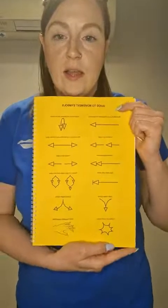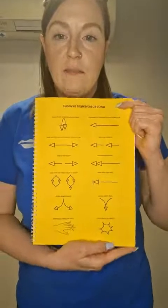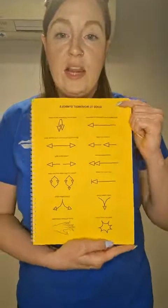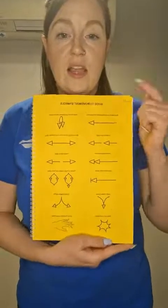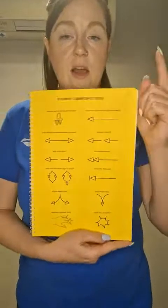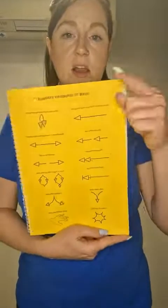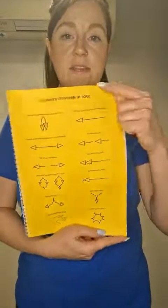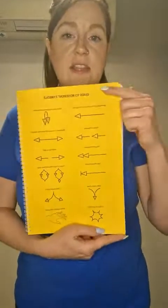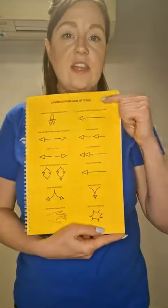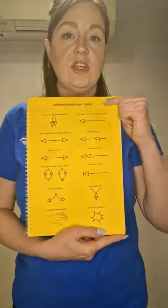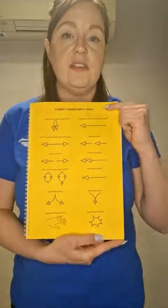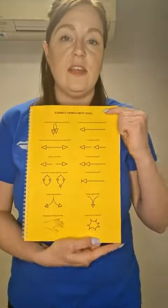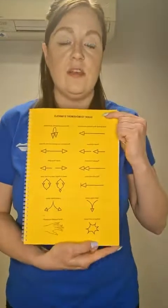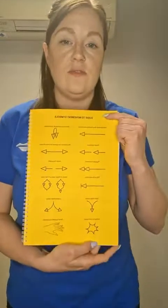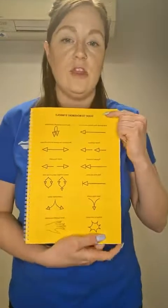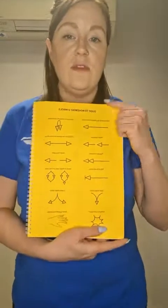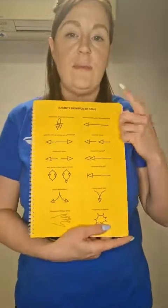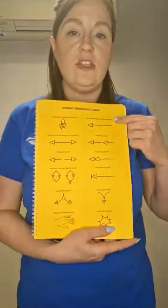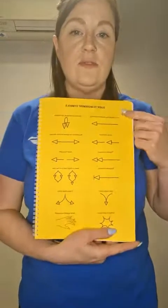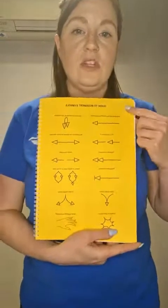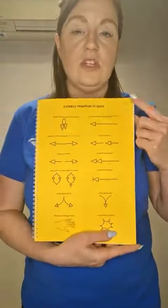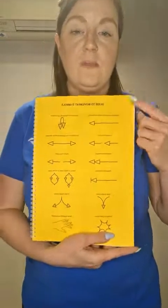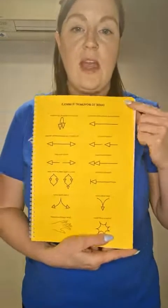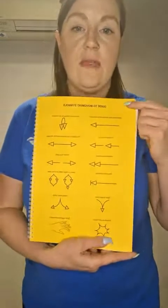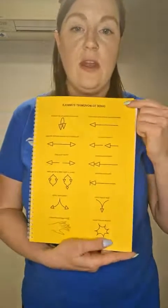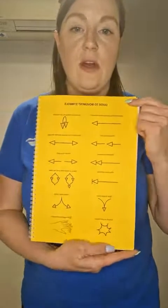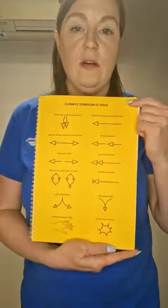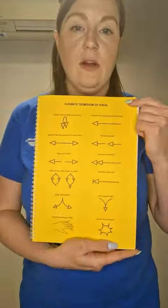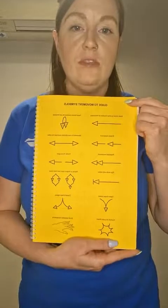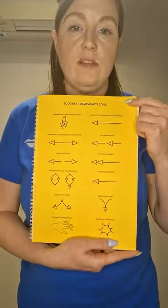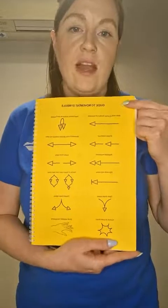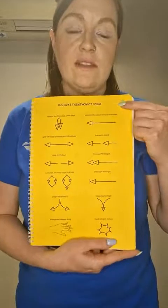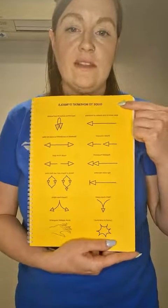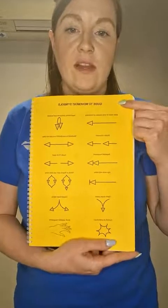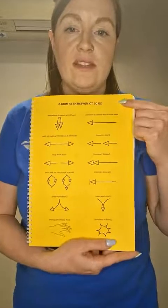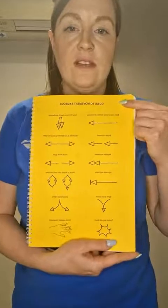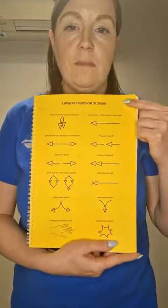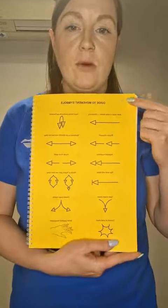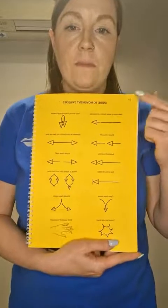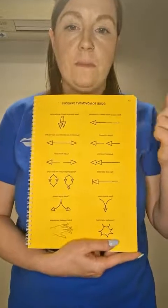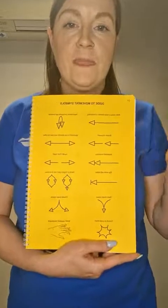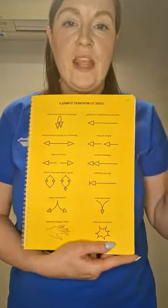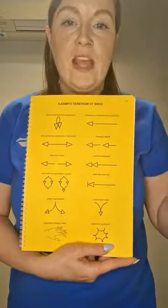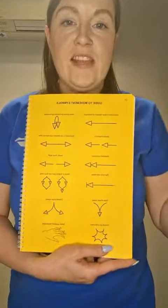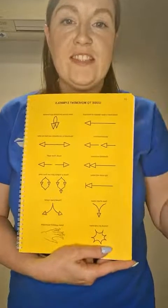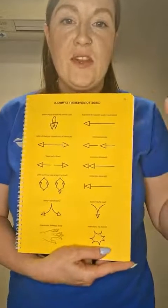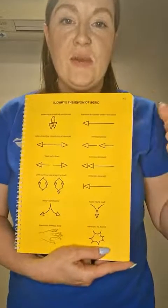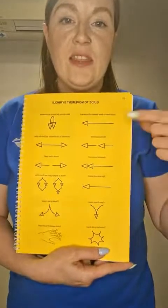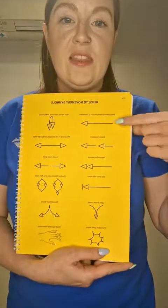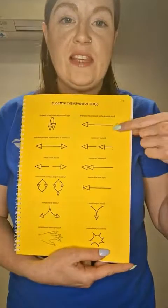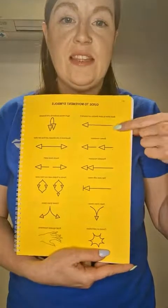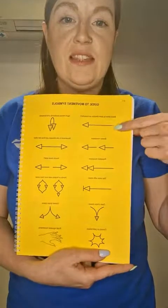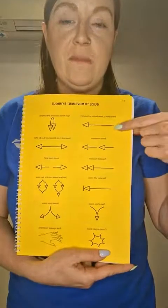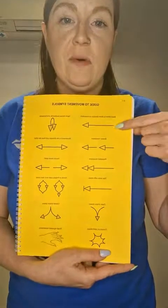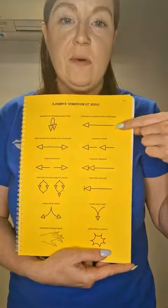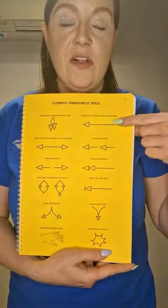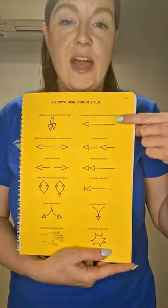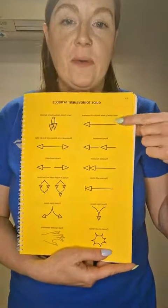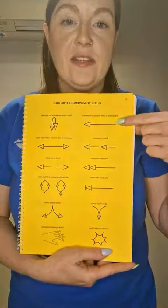Malika, I'll answer that in just a second for you. Let me just finish this bit and then I'll do that because it's nice and simple. So this symbol on our